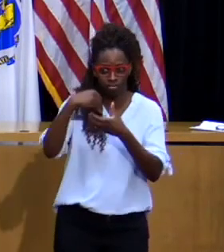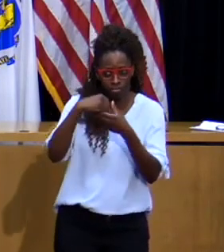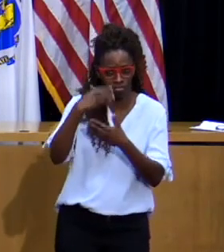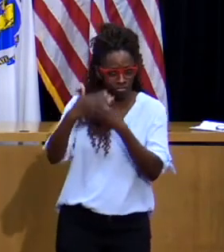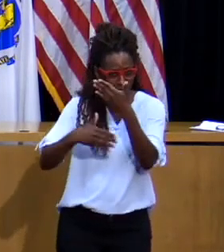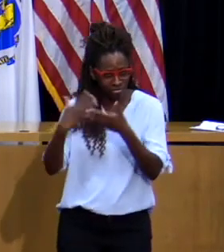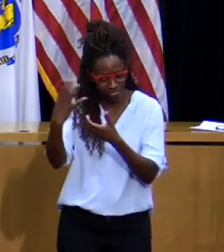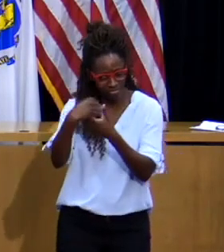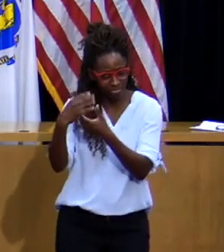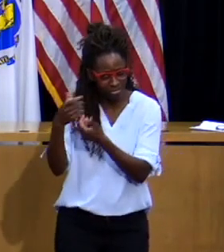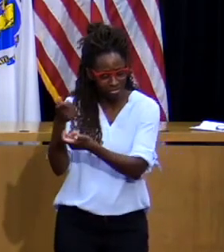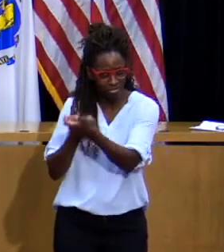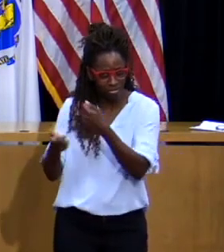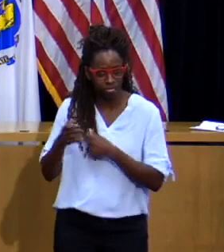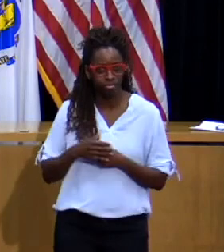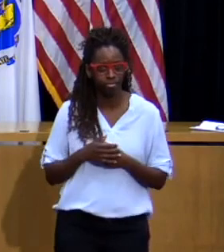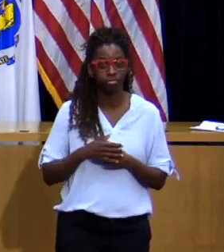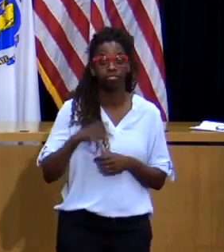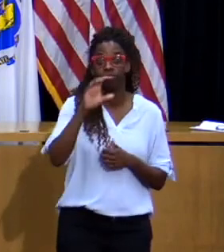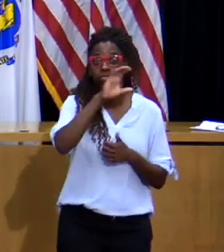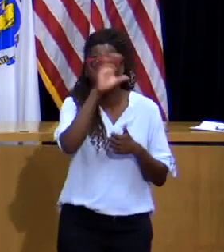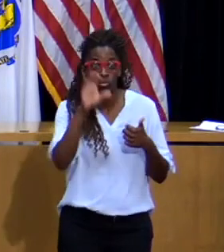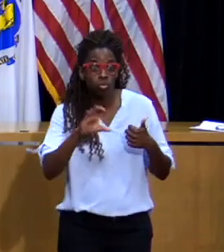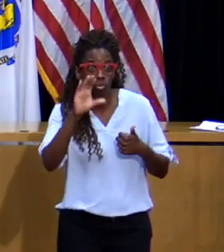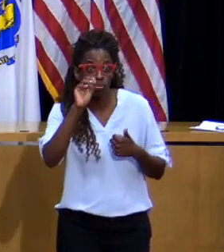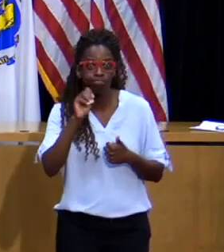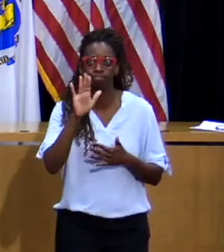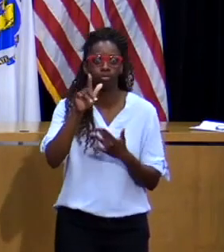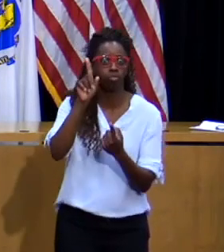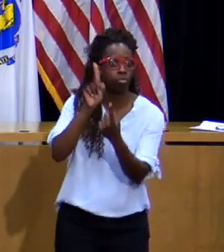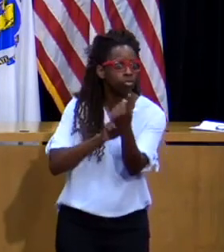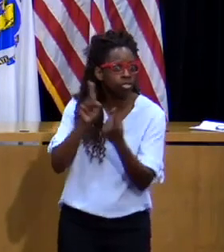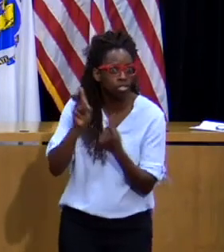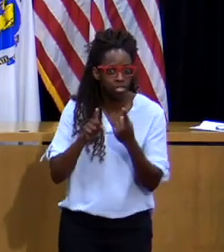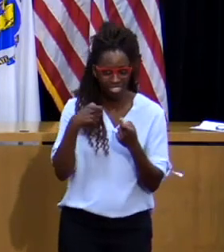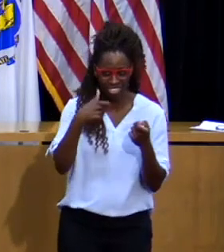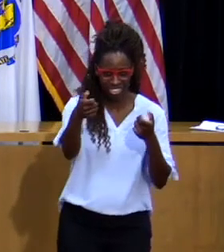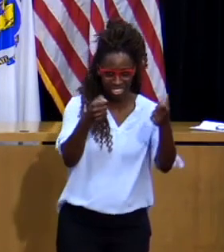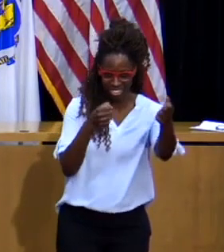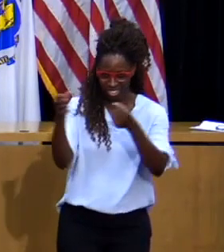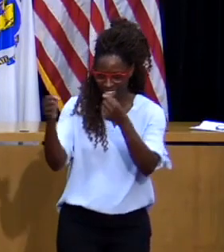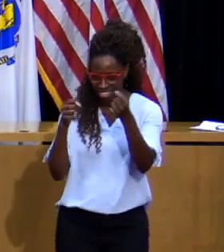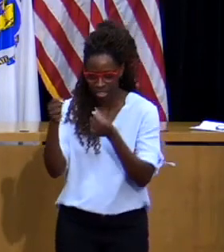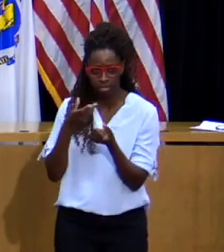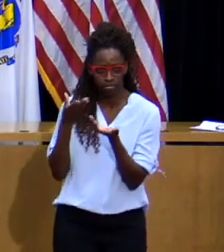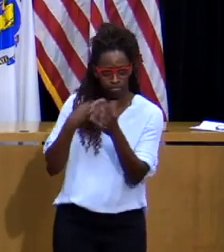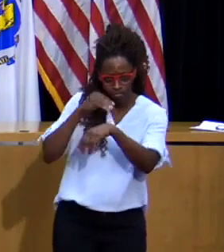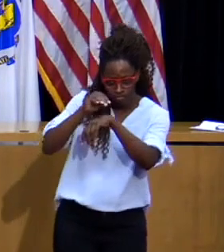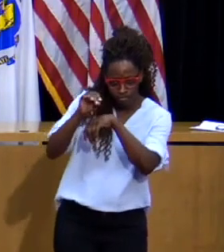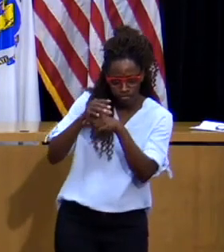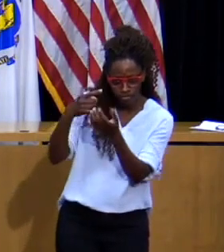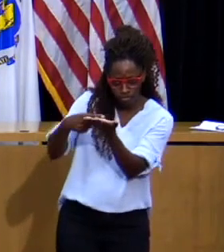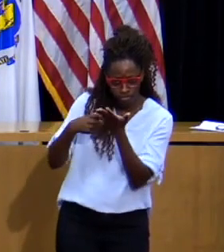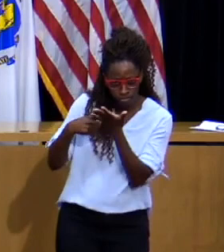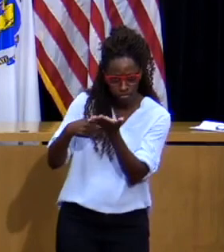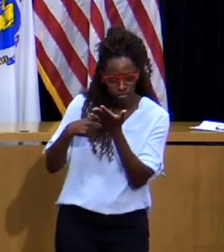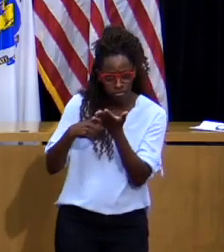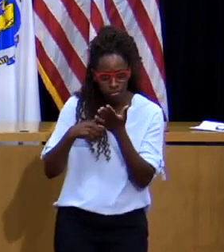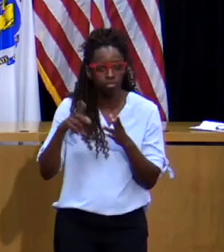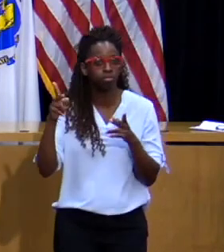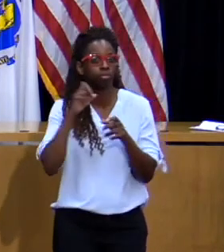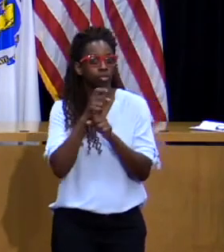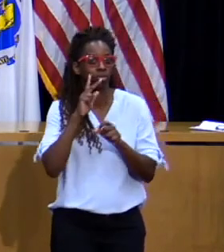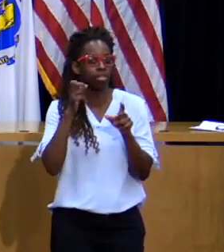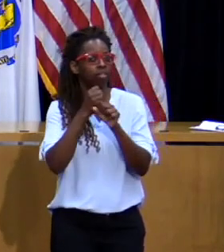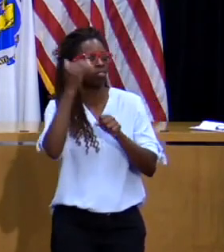in any way we can to help people make informed decisions. My prayer is that I have